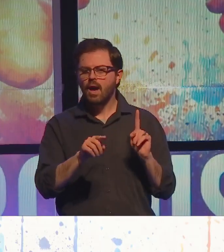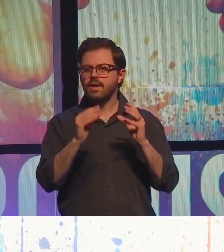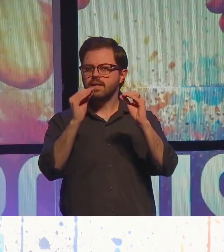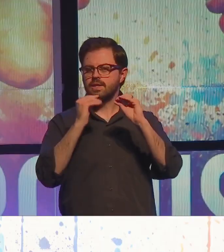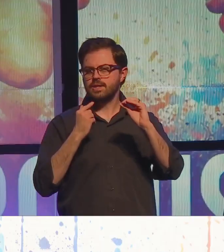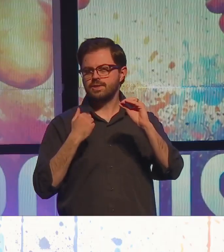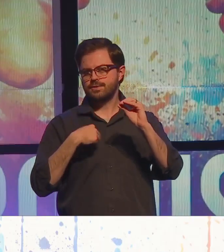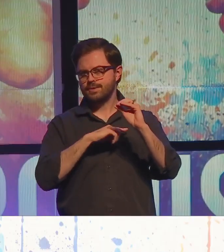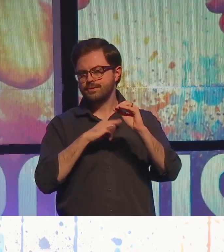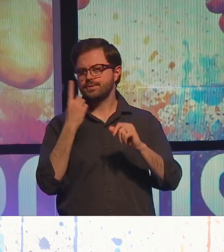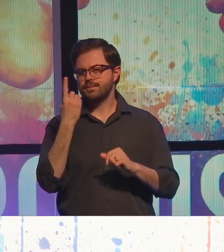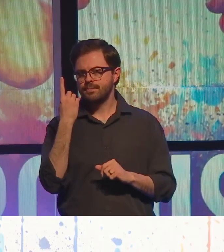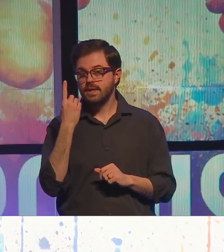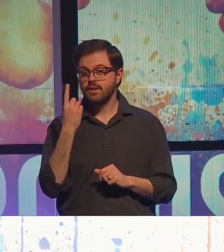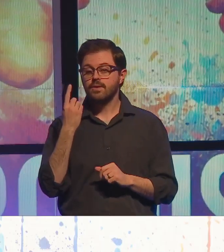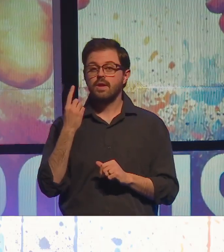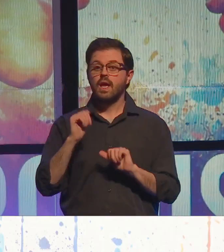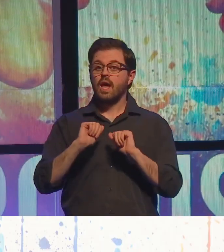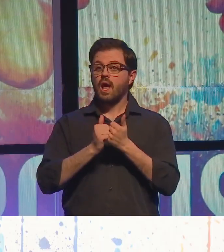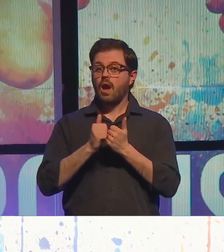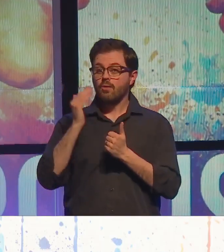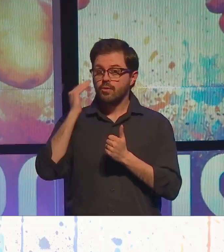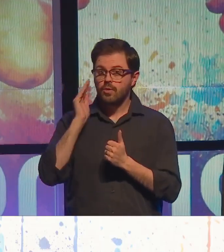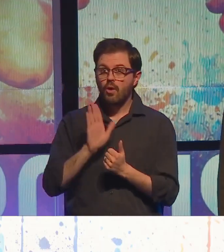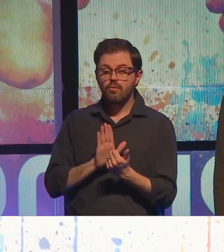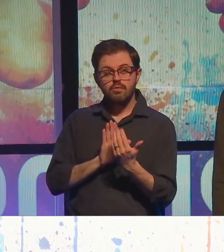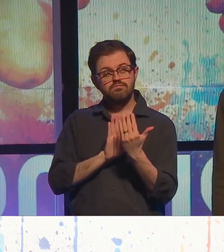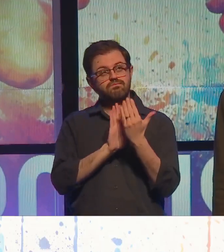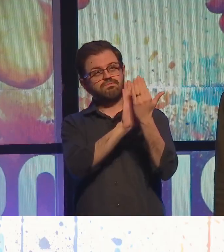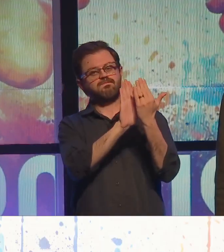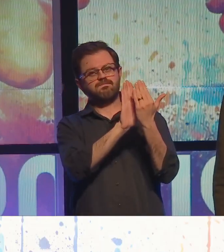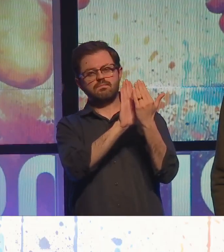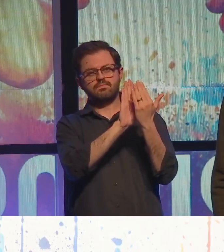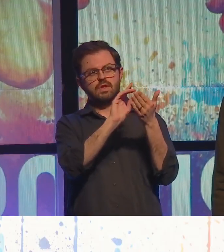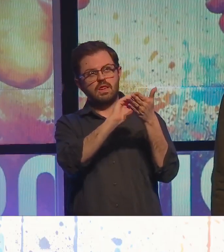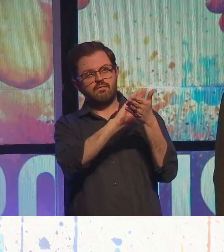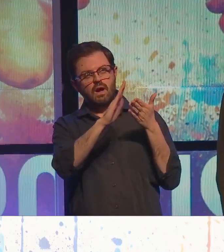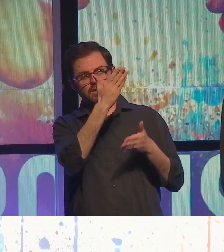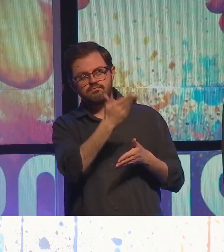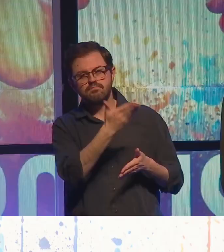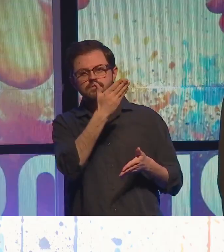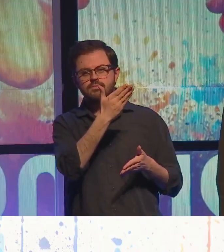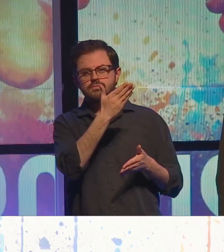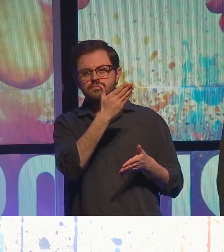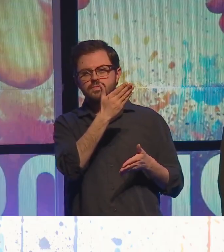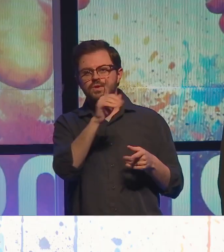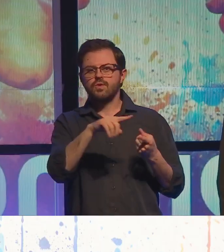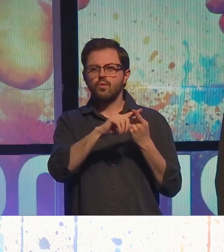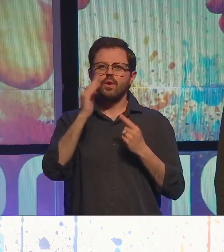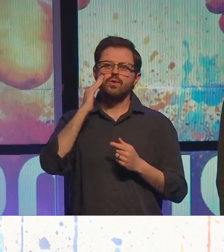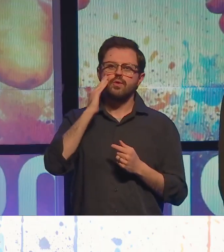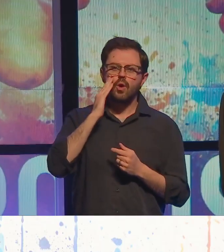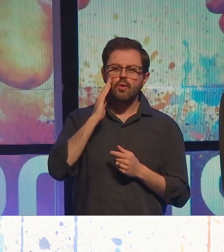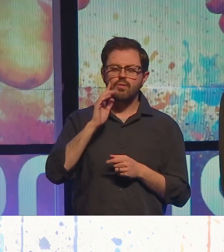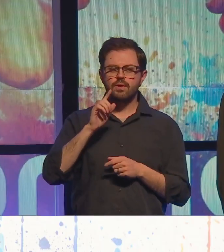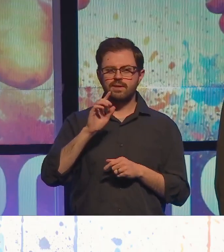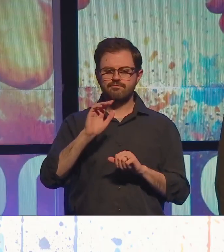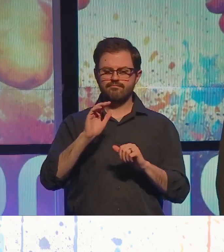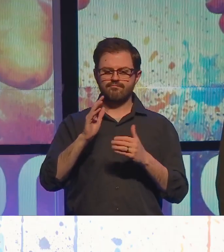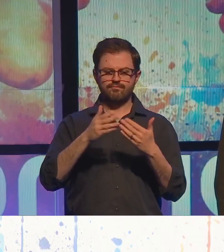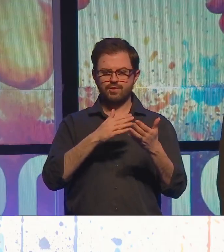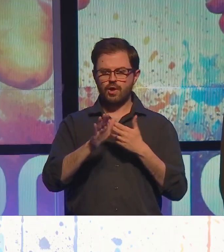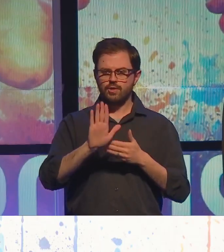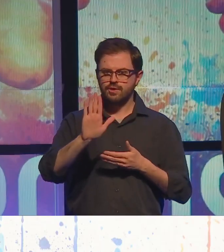you're encountering the divine is when you've been accepted fully in all of your weaknesses, in all of